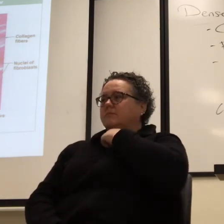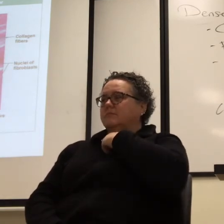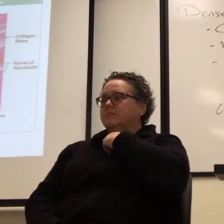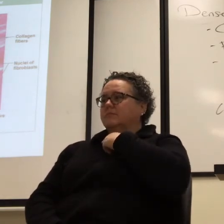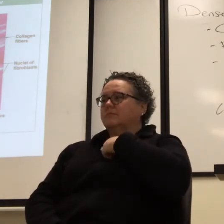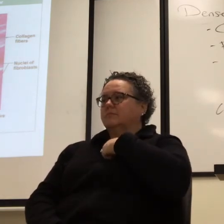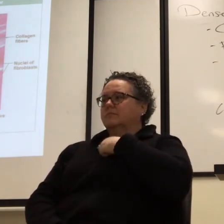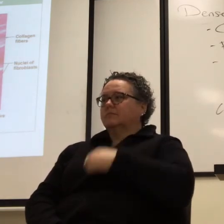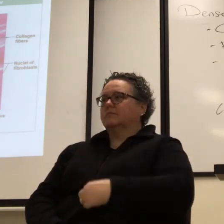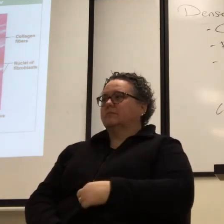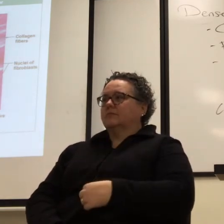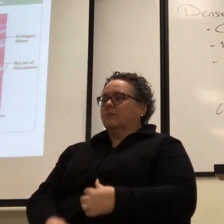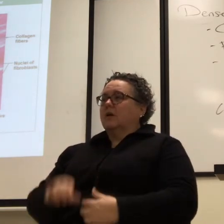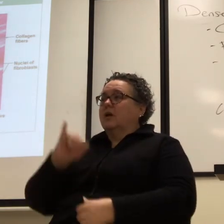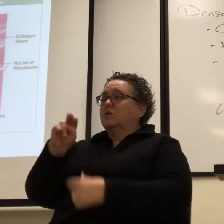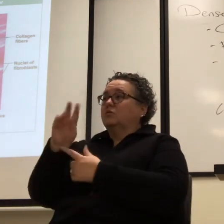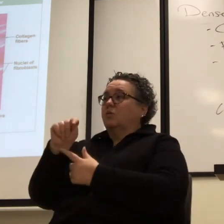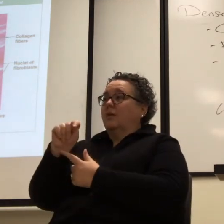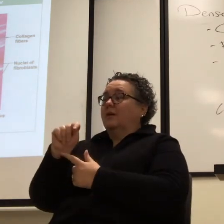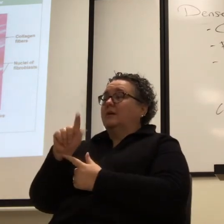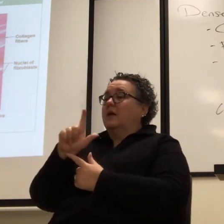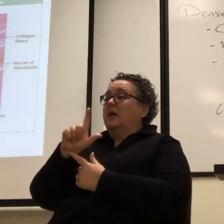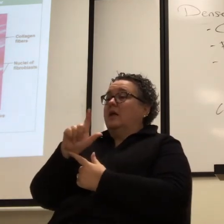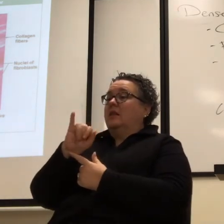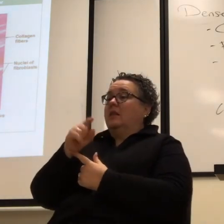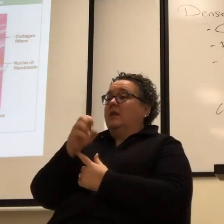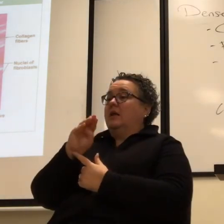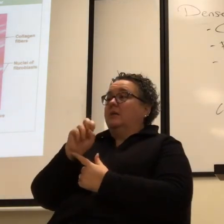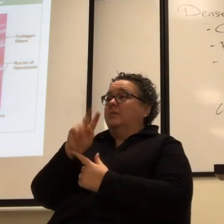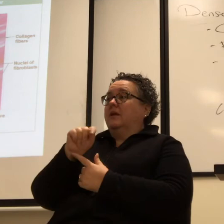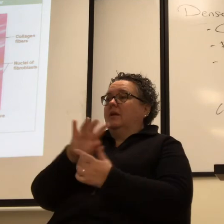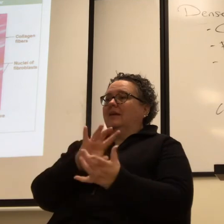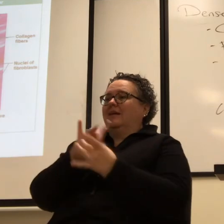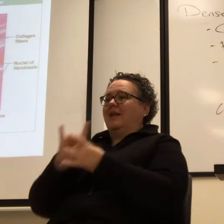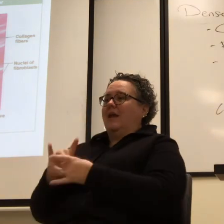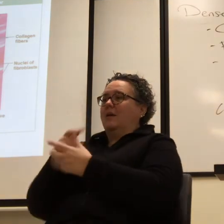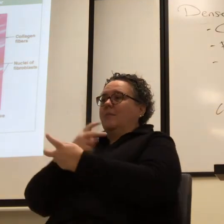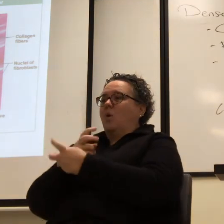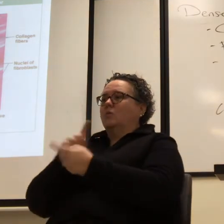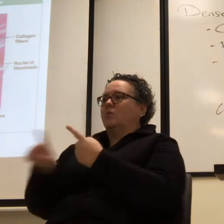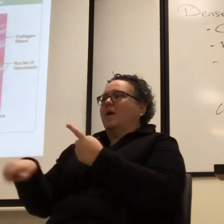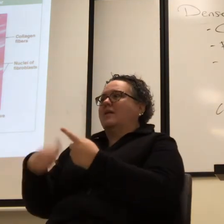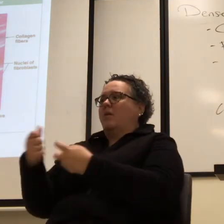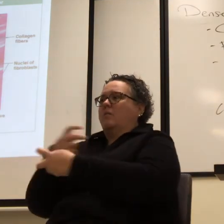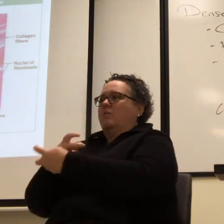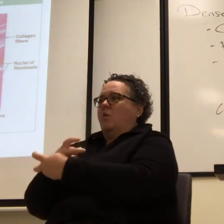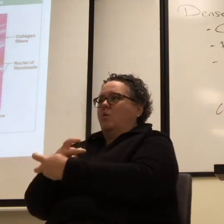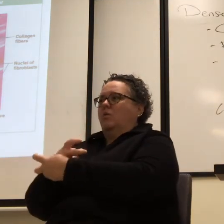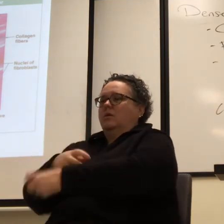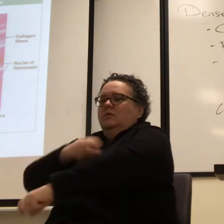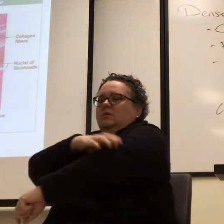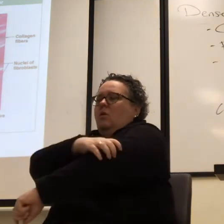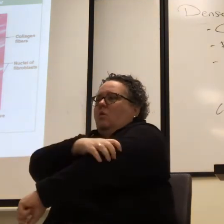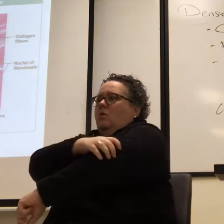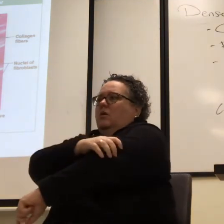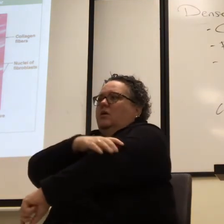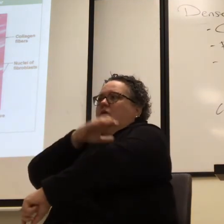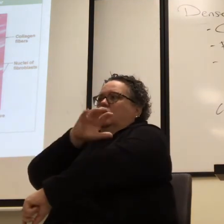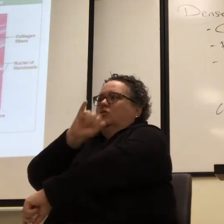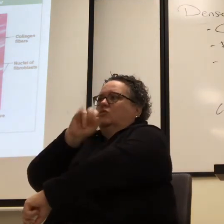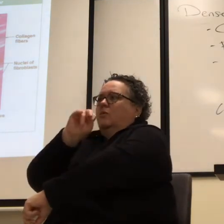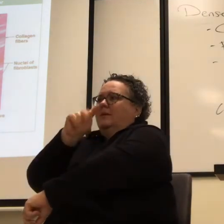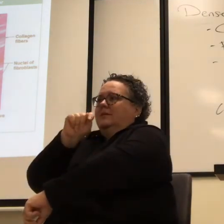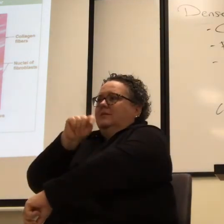And like in a joint, a ligament connects a bone to another bone in a joint. So it connects bone to